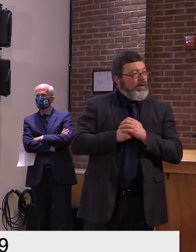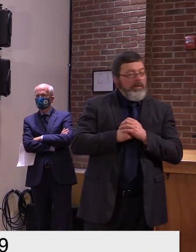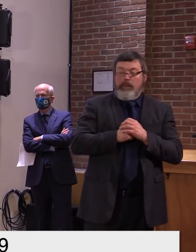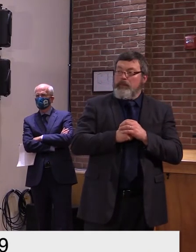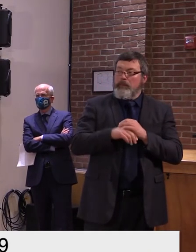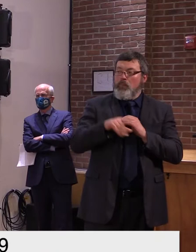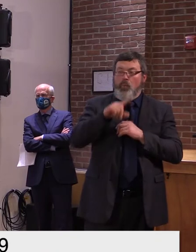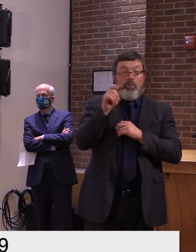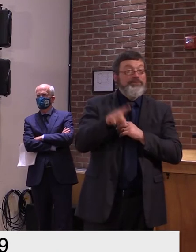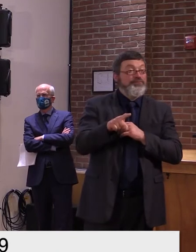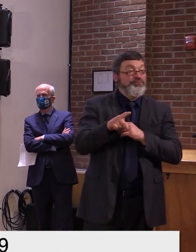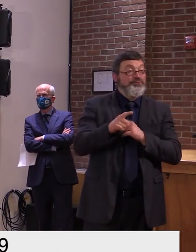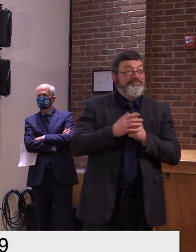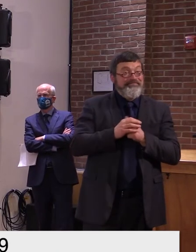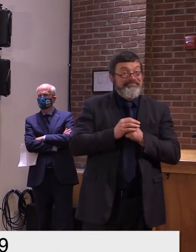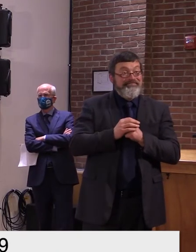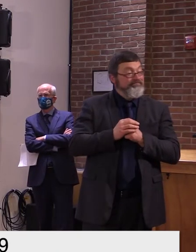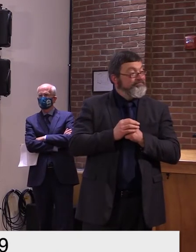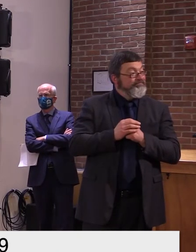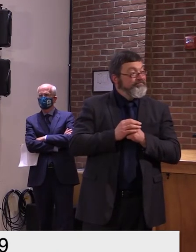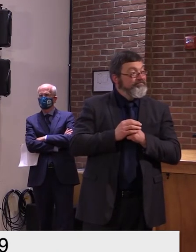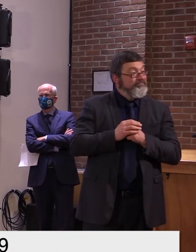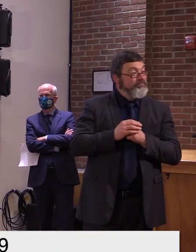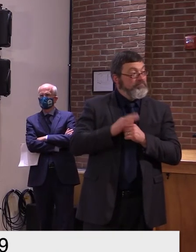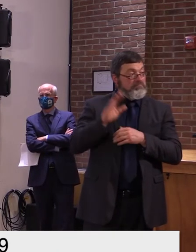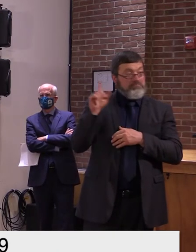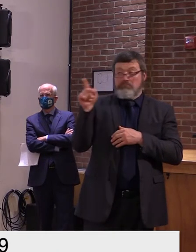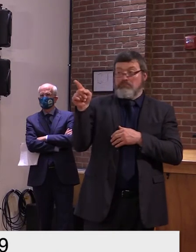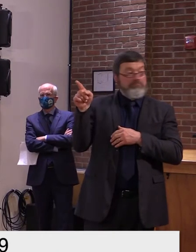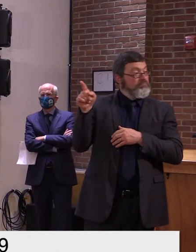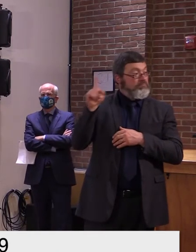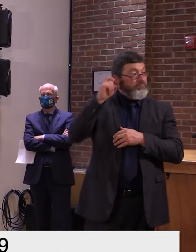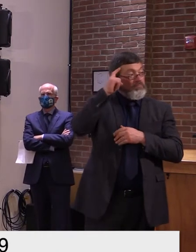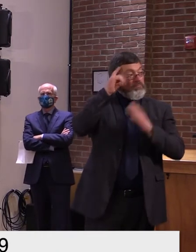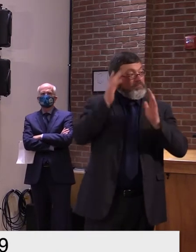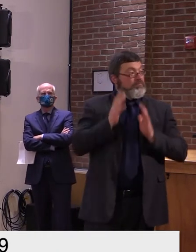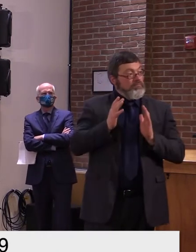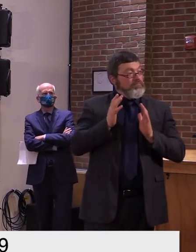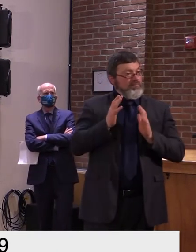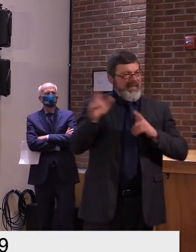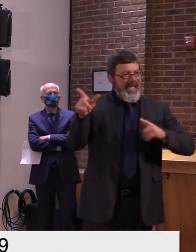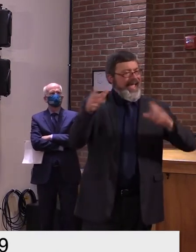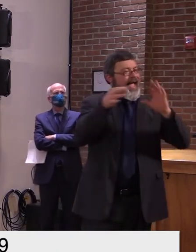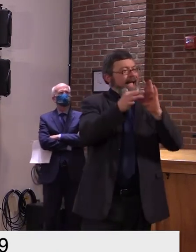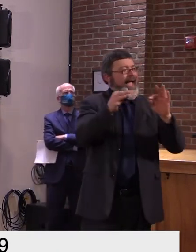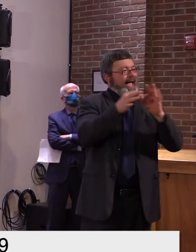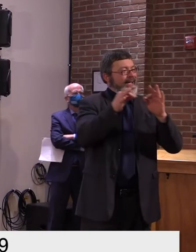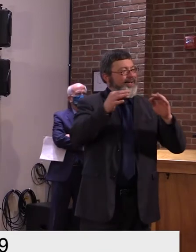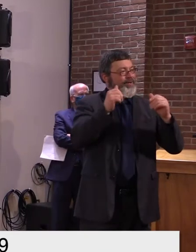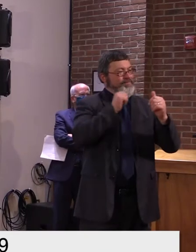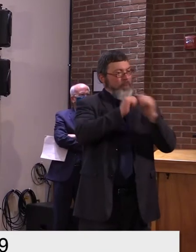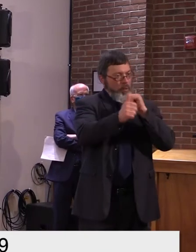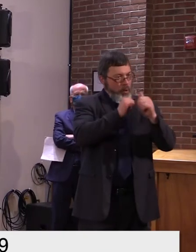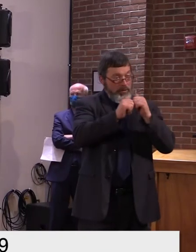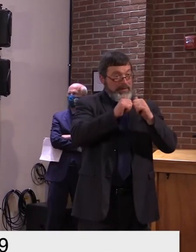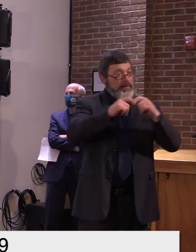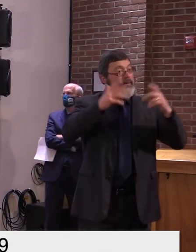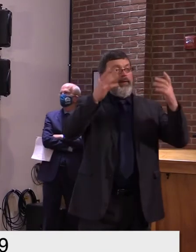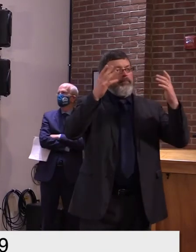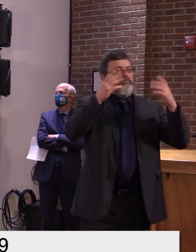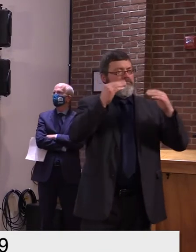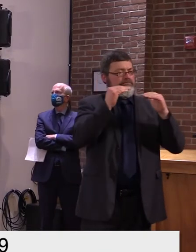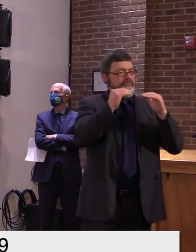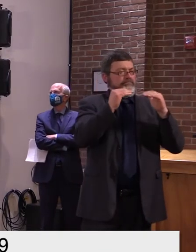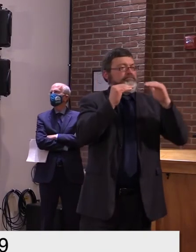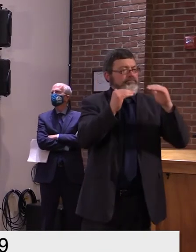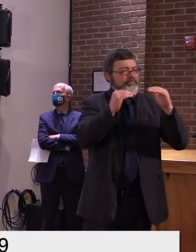limited sports activities, what do you envision as a timeline for games? And will maintaining current case levels be enough